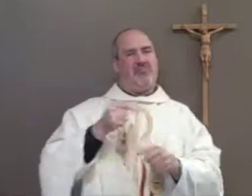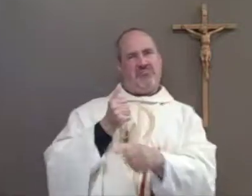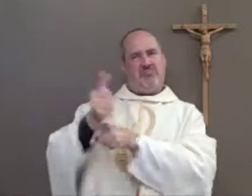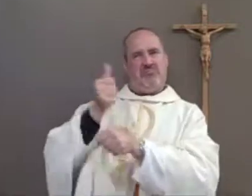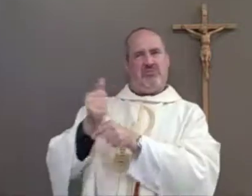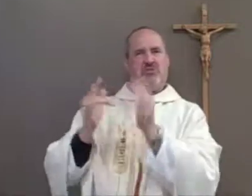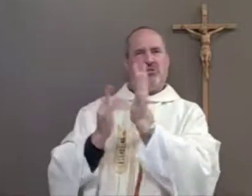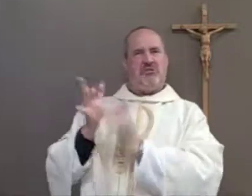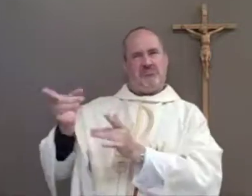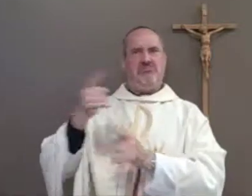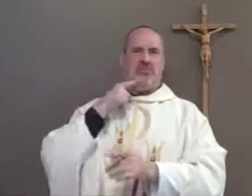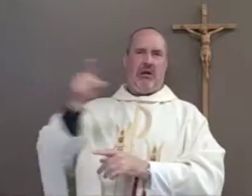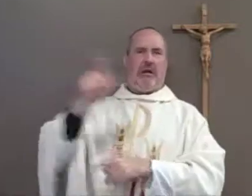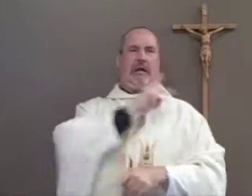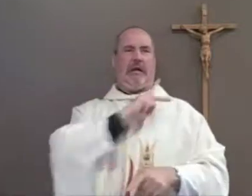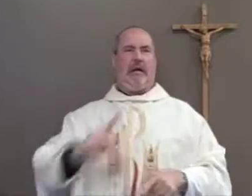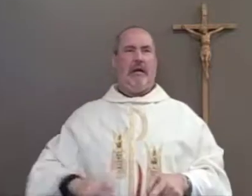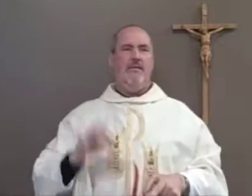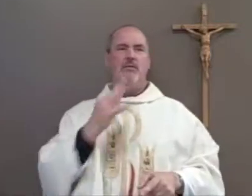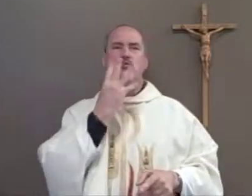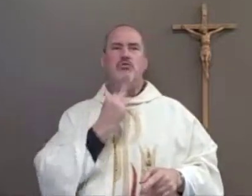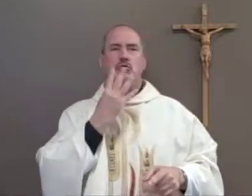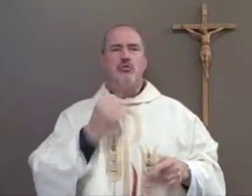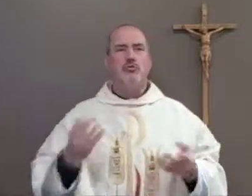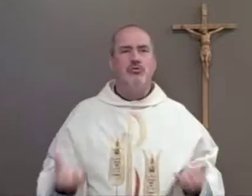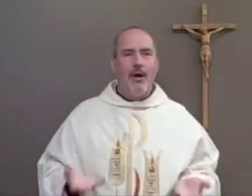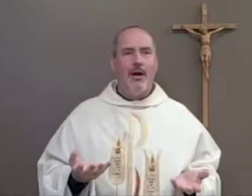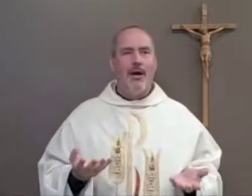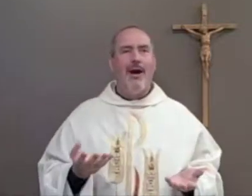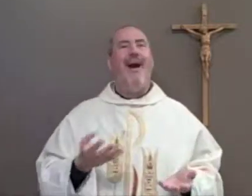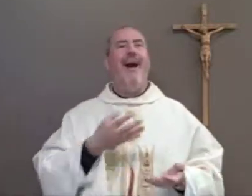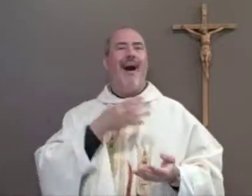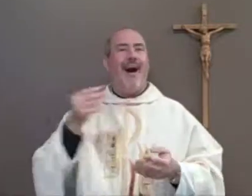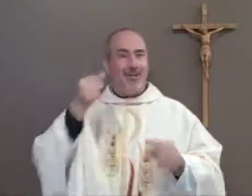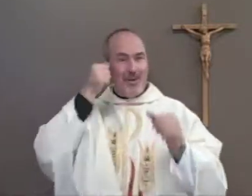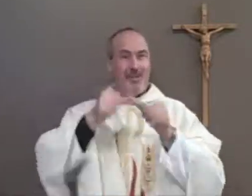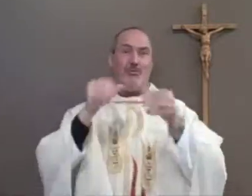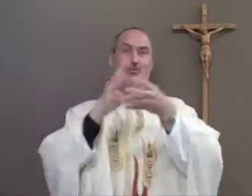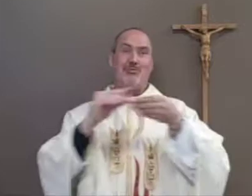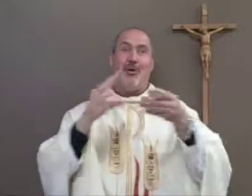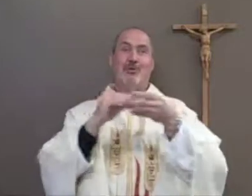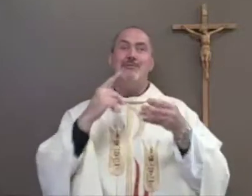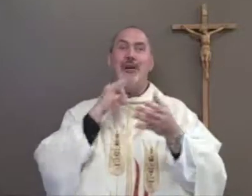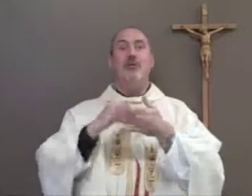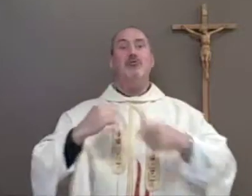crucified. Jesus accused him of claiming himself as the King of the Jews.